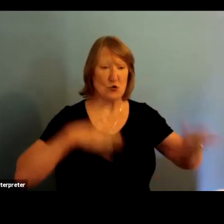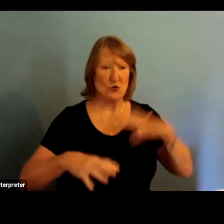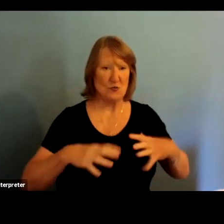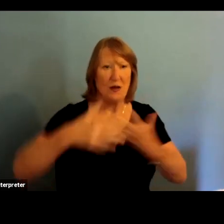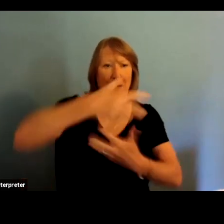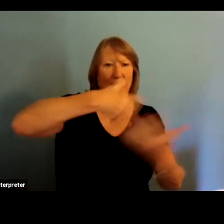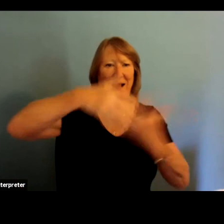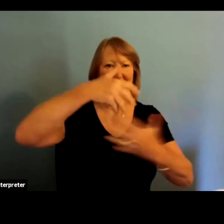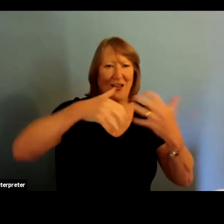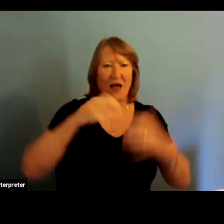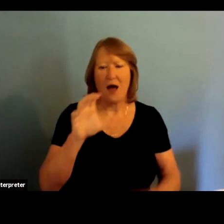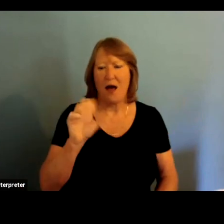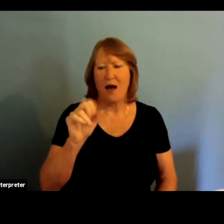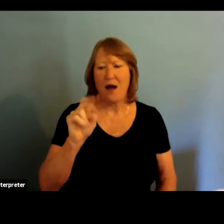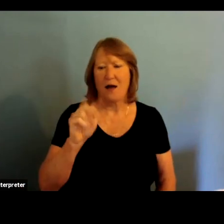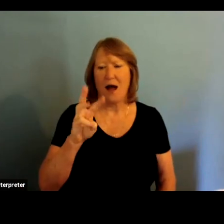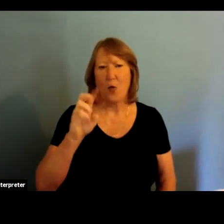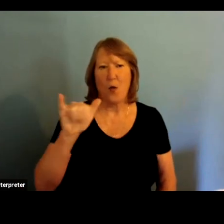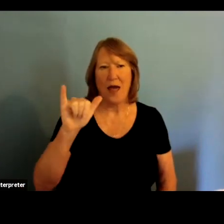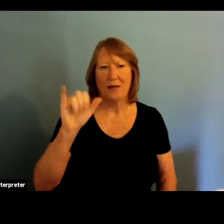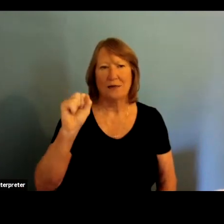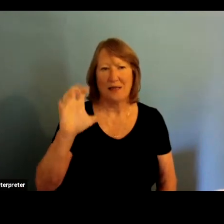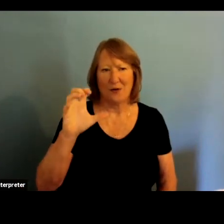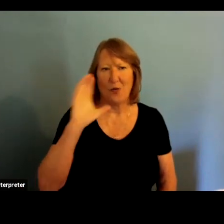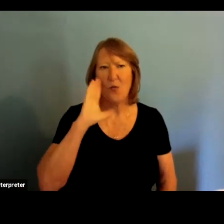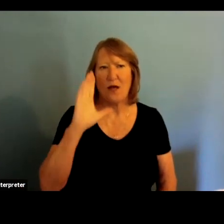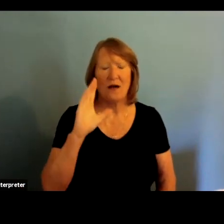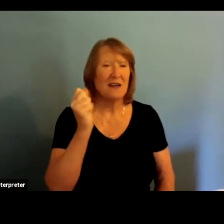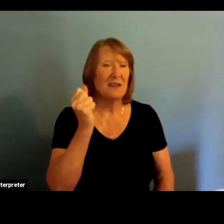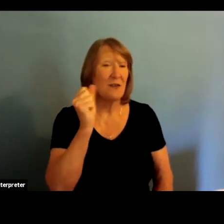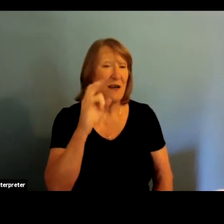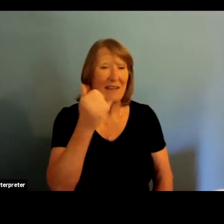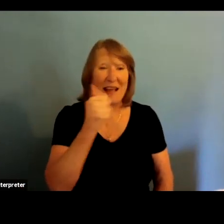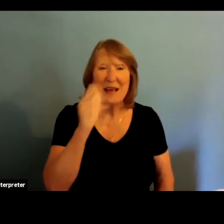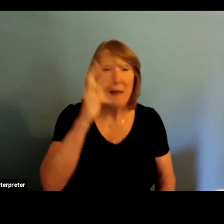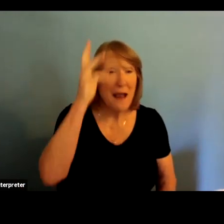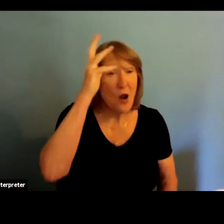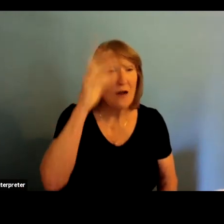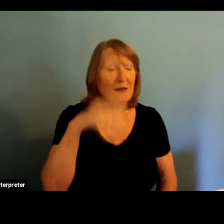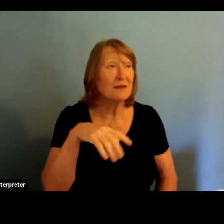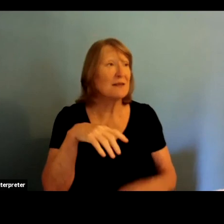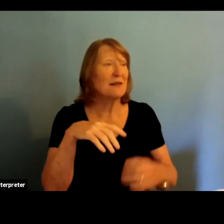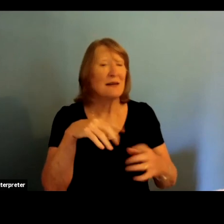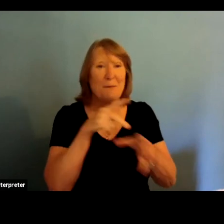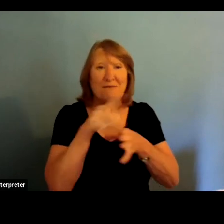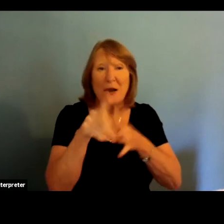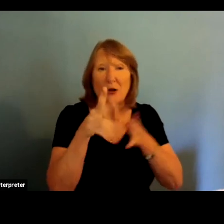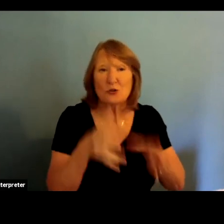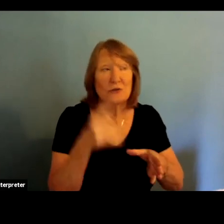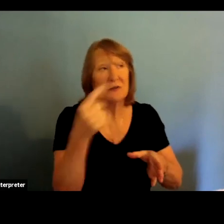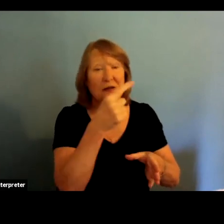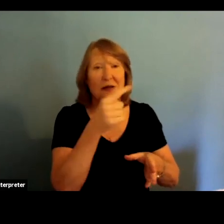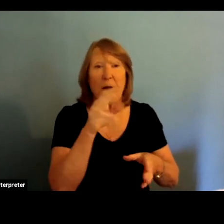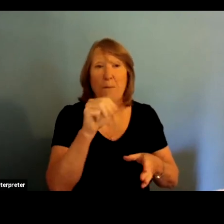So if you have any parents on your caseloads, if you're professionals or know anybody in the Myrtle Beach, Conway,